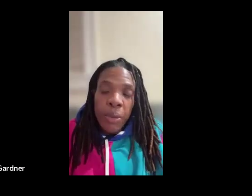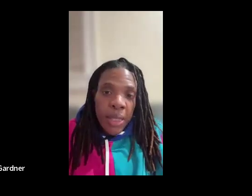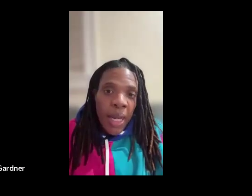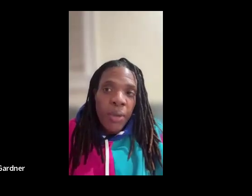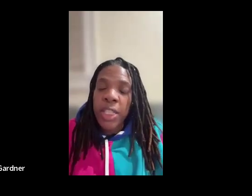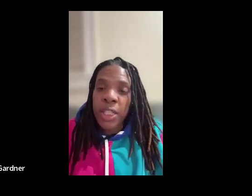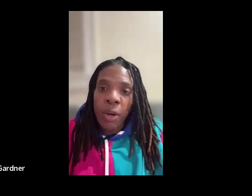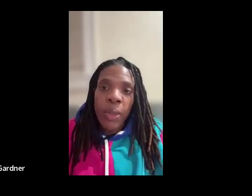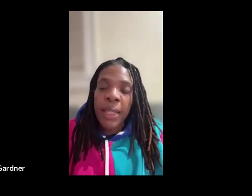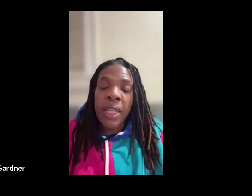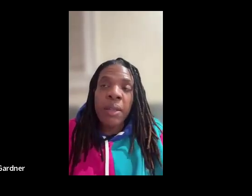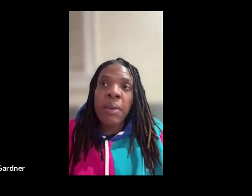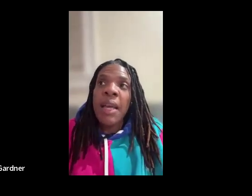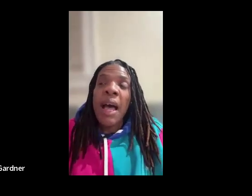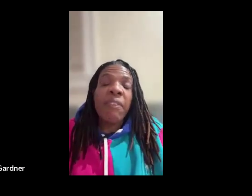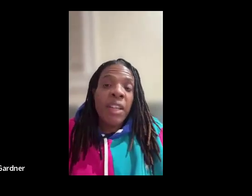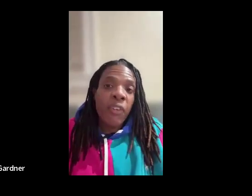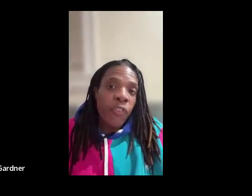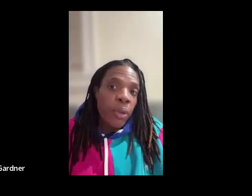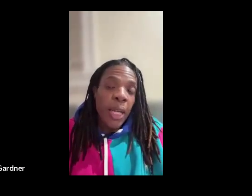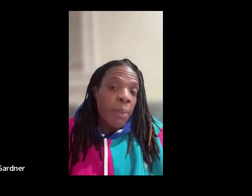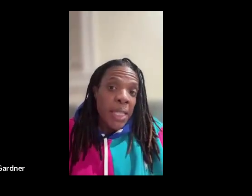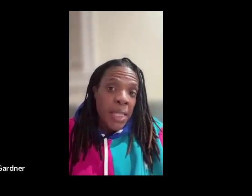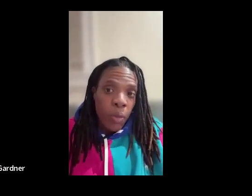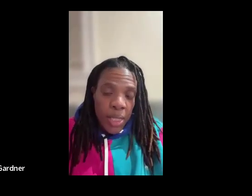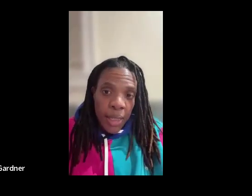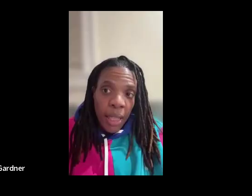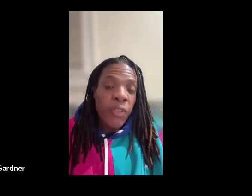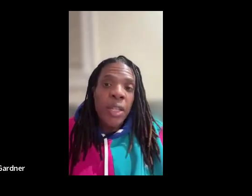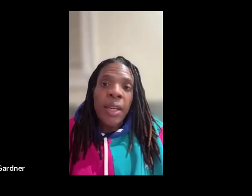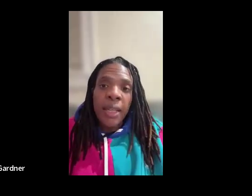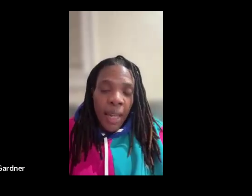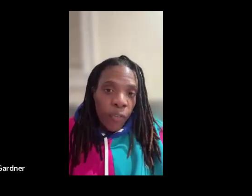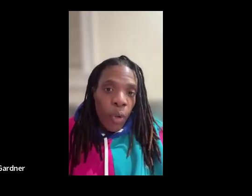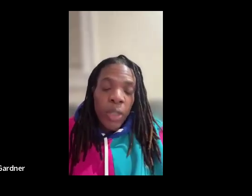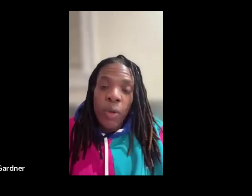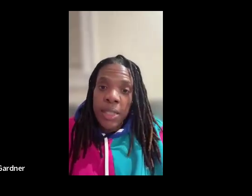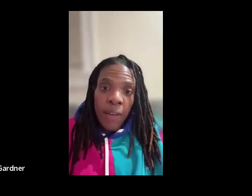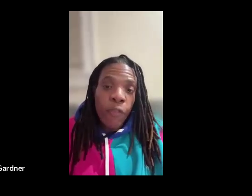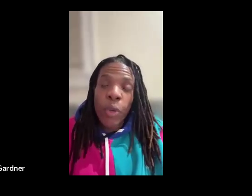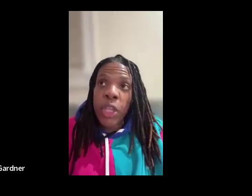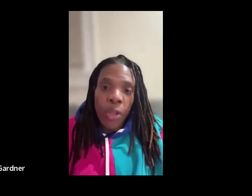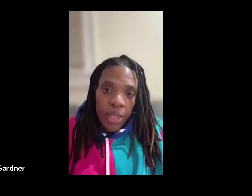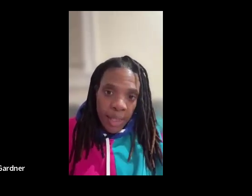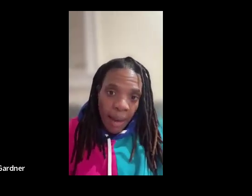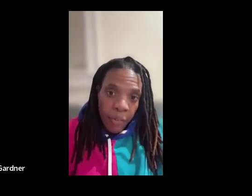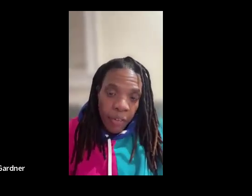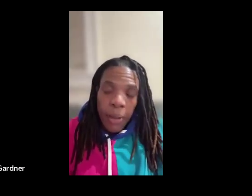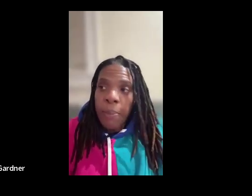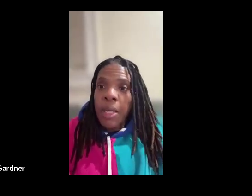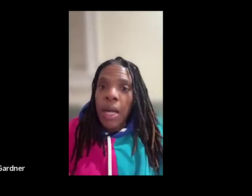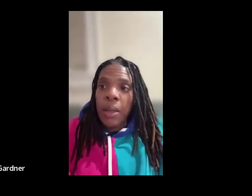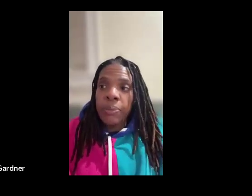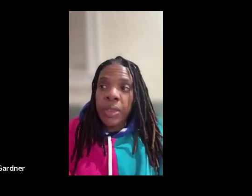emotional meltdowns, he's throwing and hitting. I've never felt like my son wasn't loved, cared for, or safe with all the